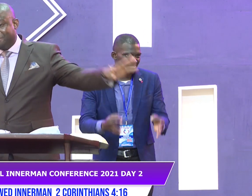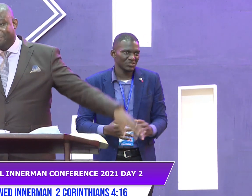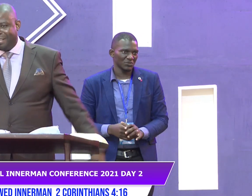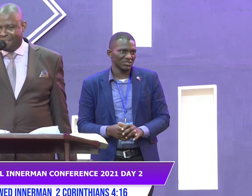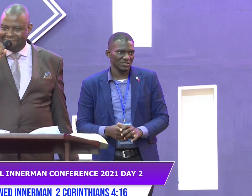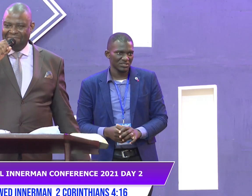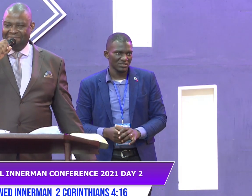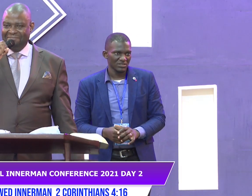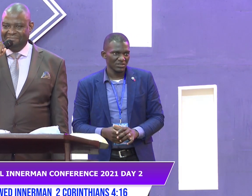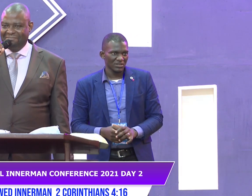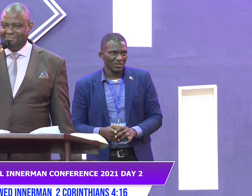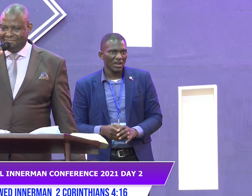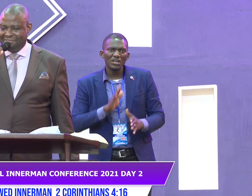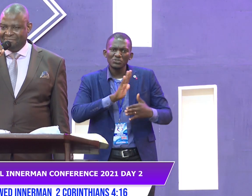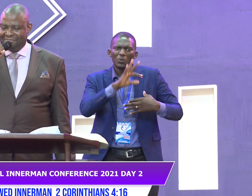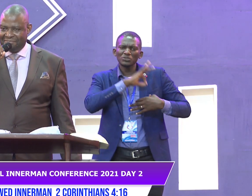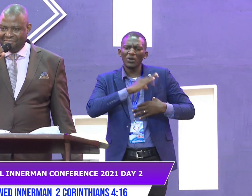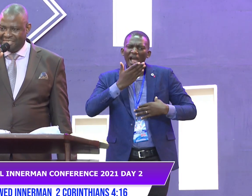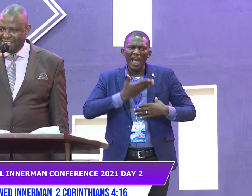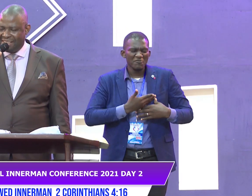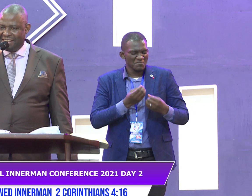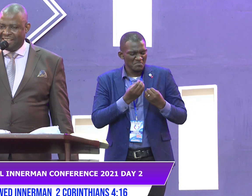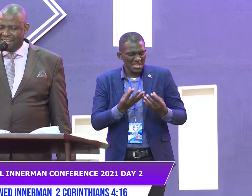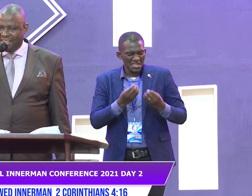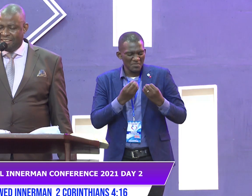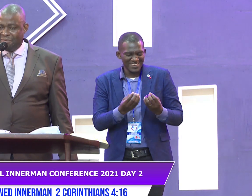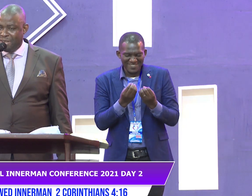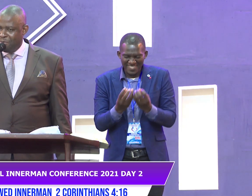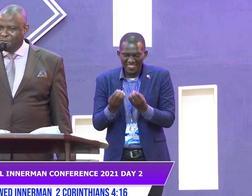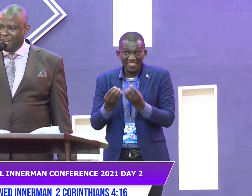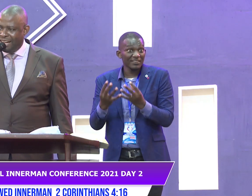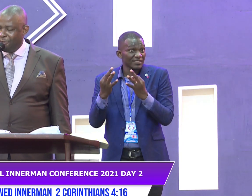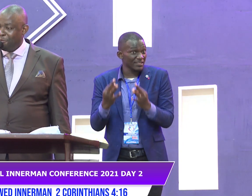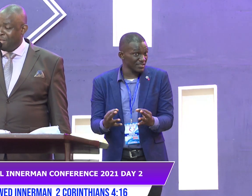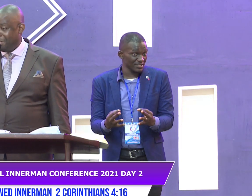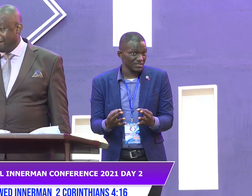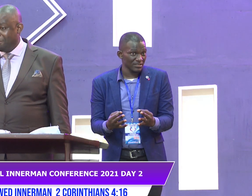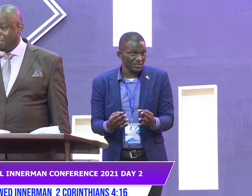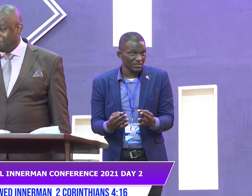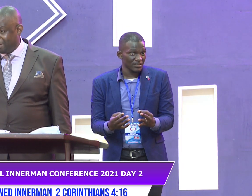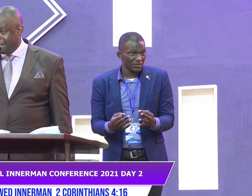and then your soul has a different kind of